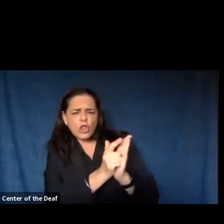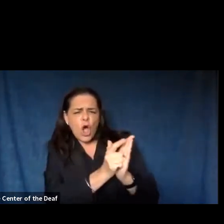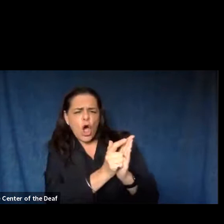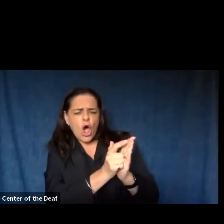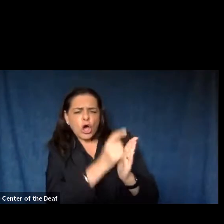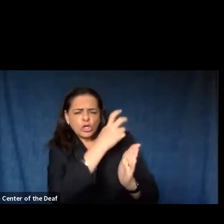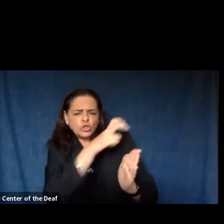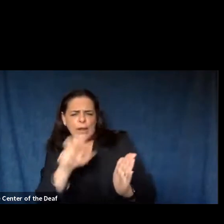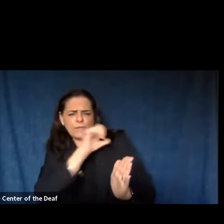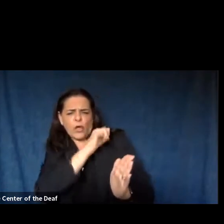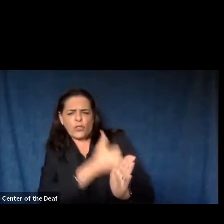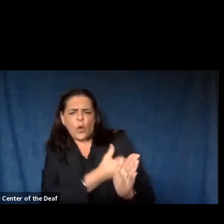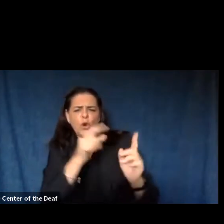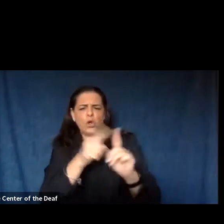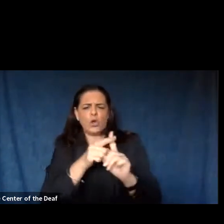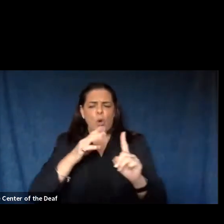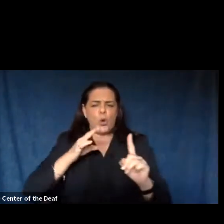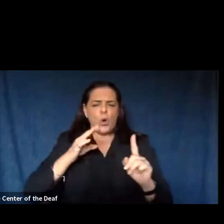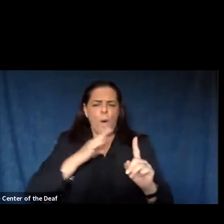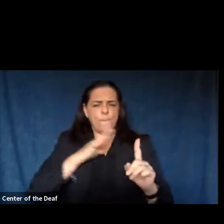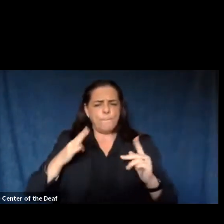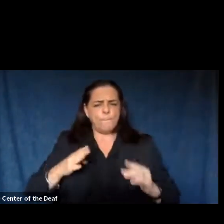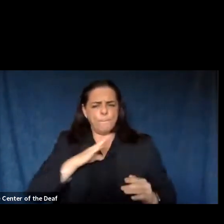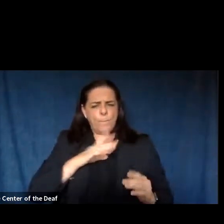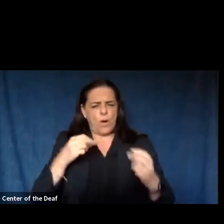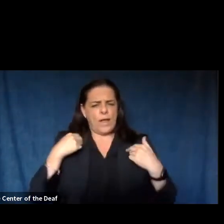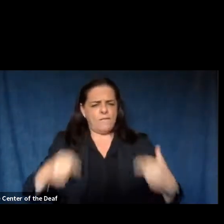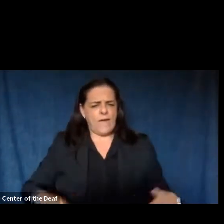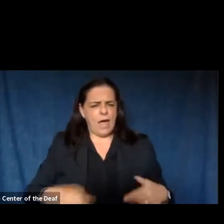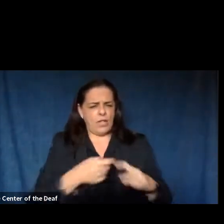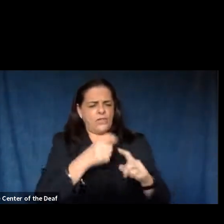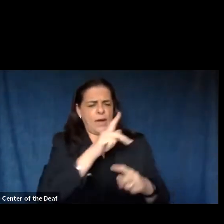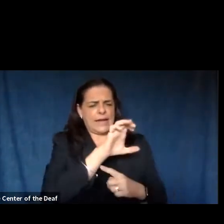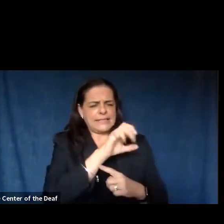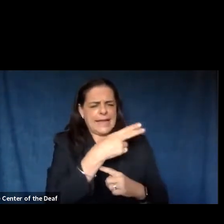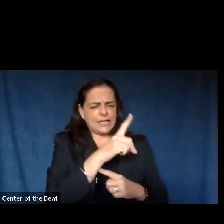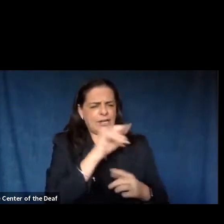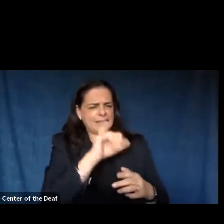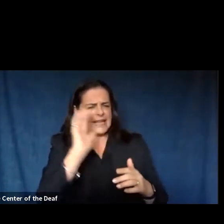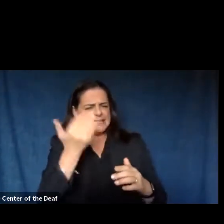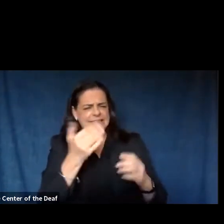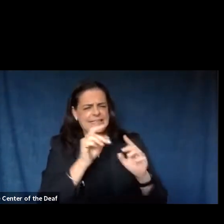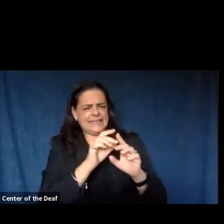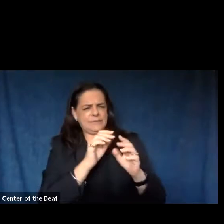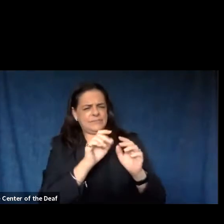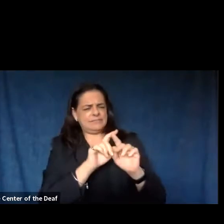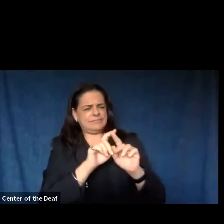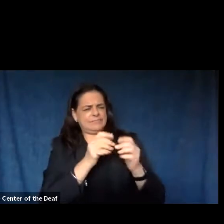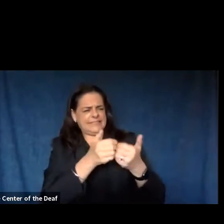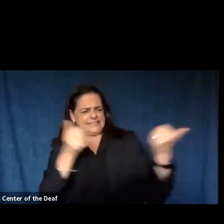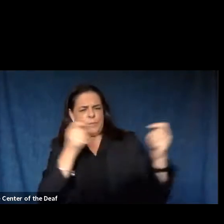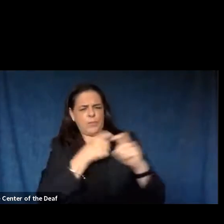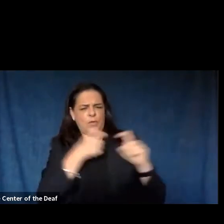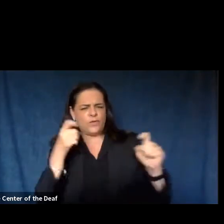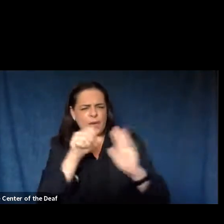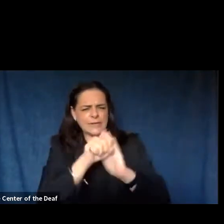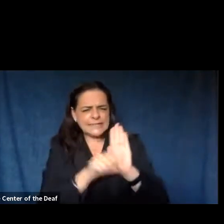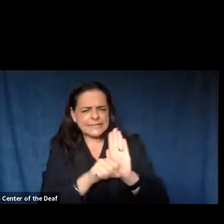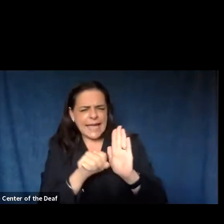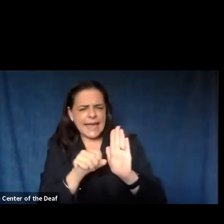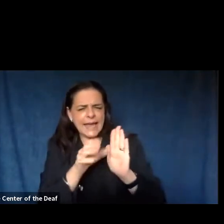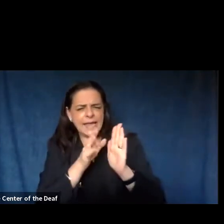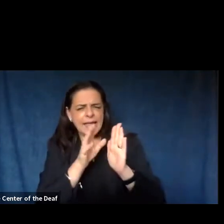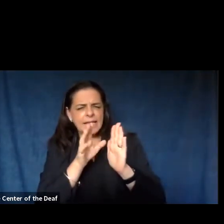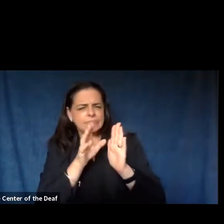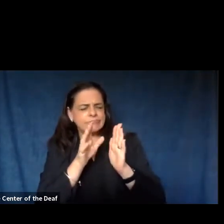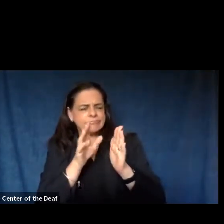of the Knox County Health Department? That appears to be a departure from the KCHD pandemic plan and the statewide pandemic plan. It's a great question for our law